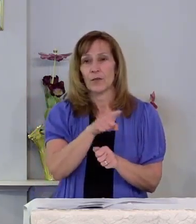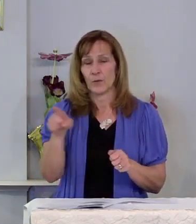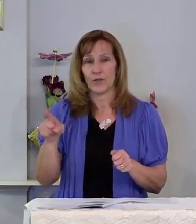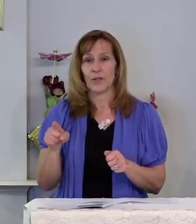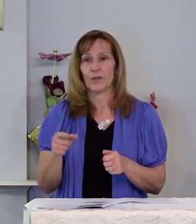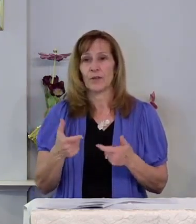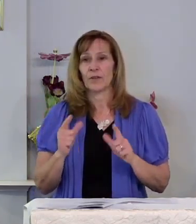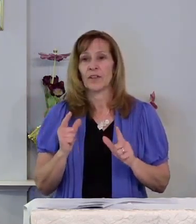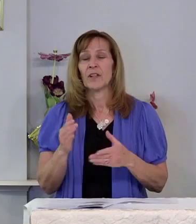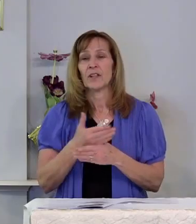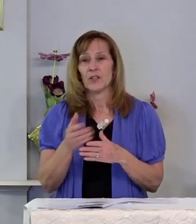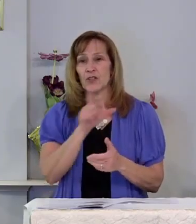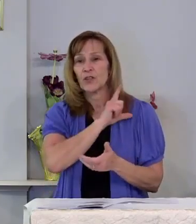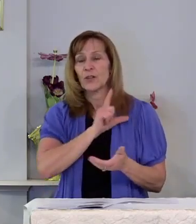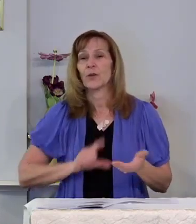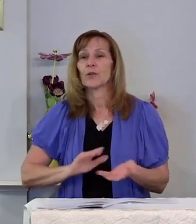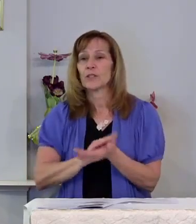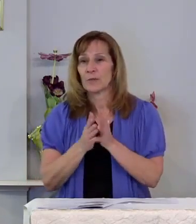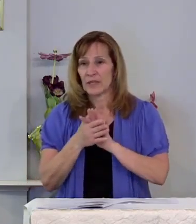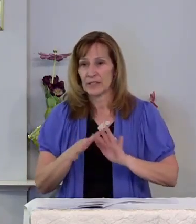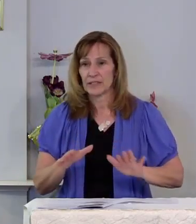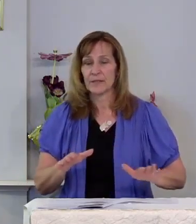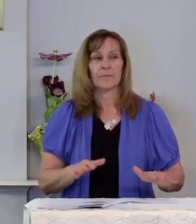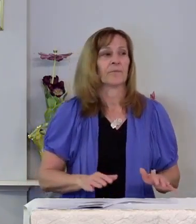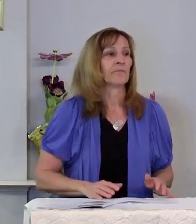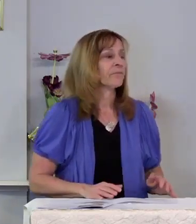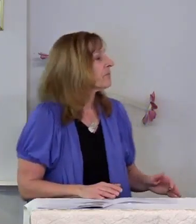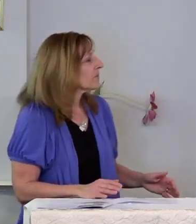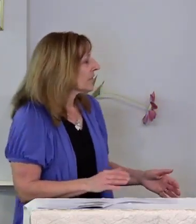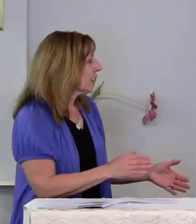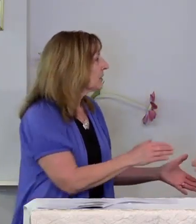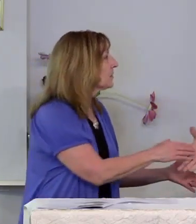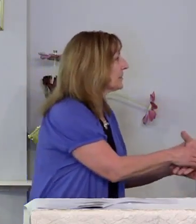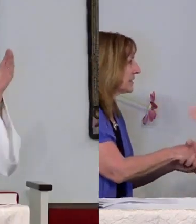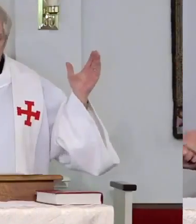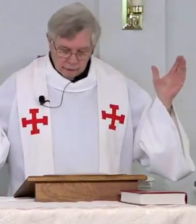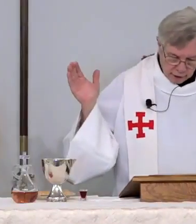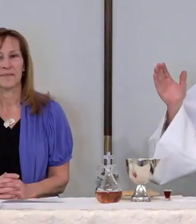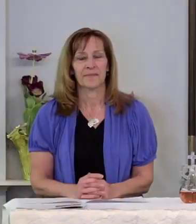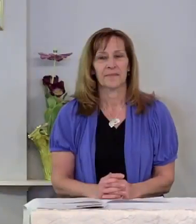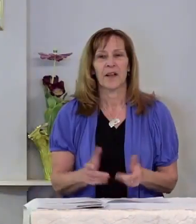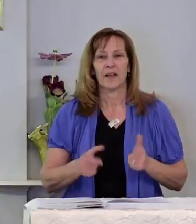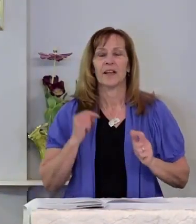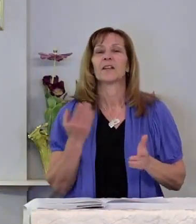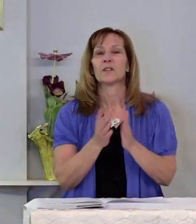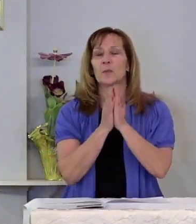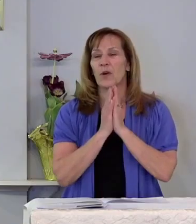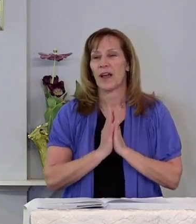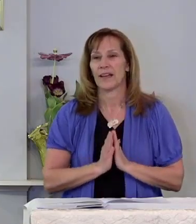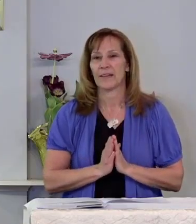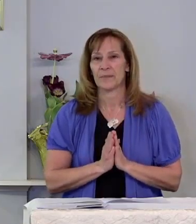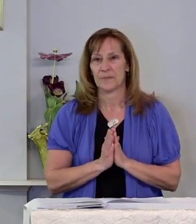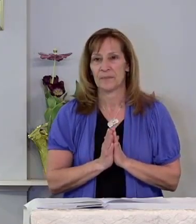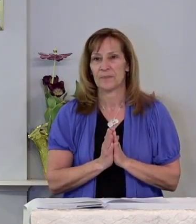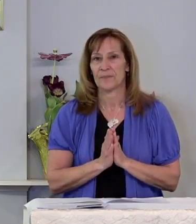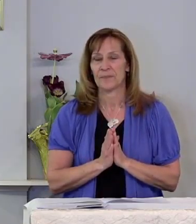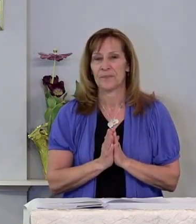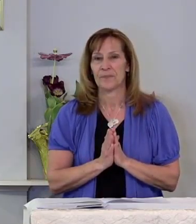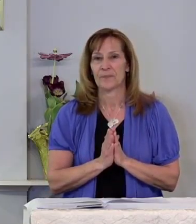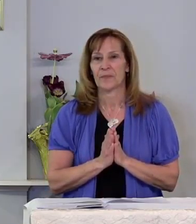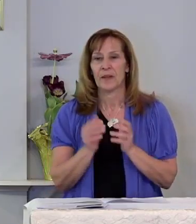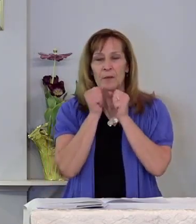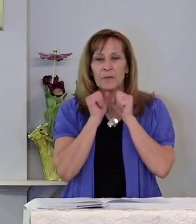all this into your care, O God, trusting in the work of your Holy Spirit to bring all things into the risen